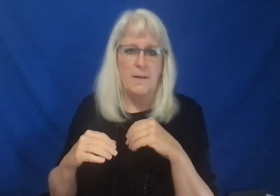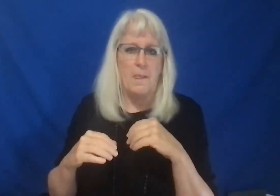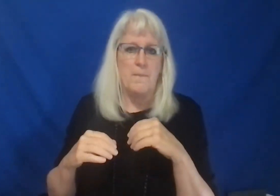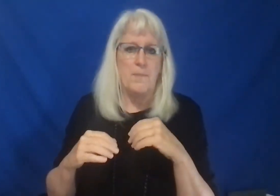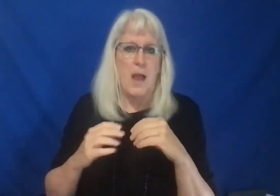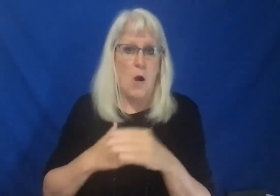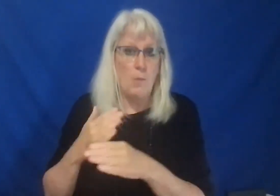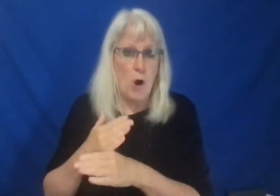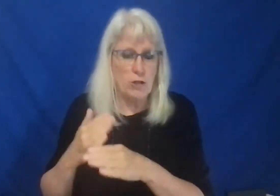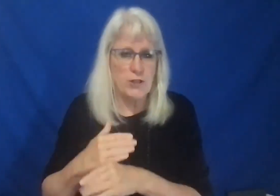job